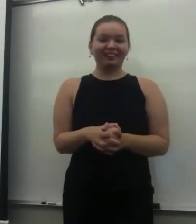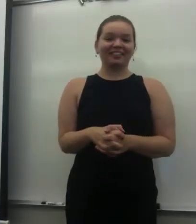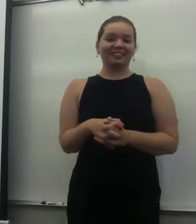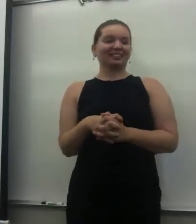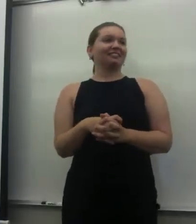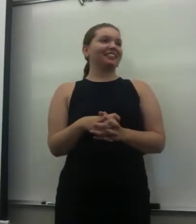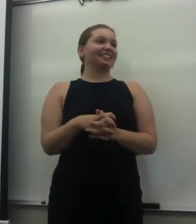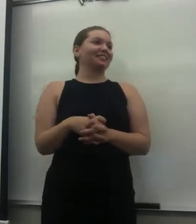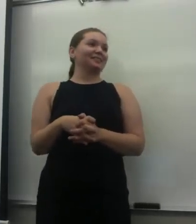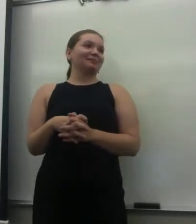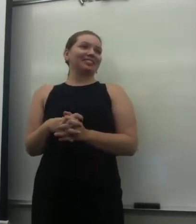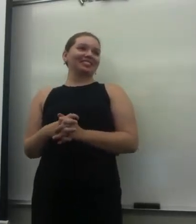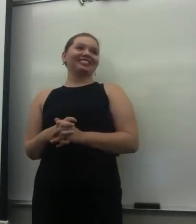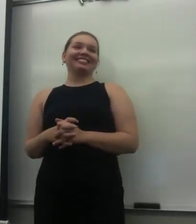Okay, good. It's on video. I thought it was on picture.